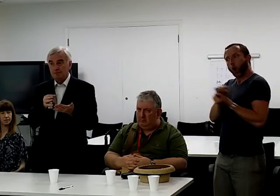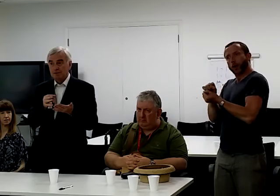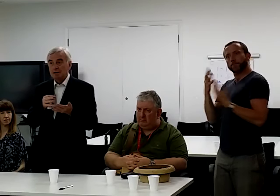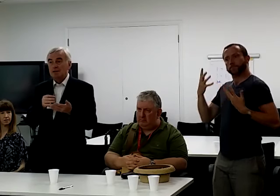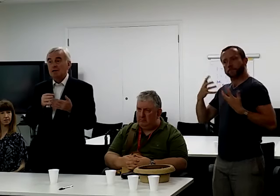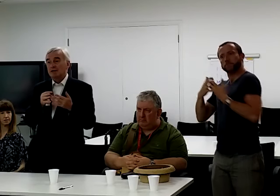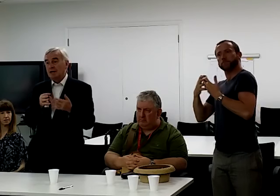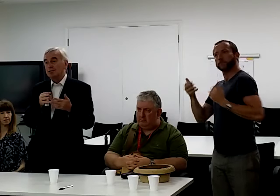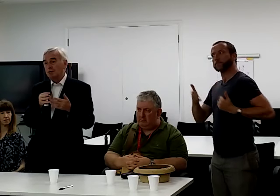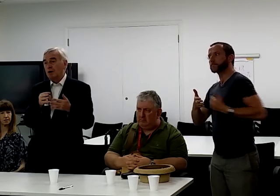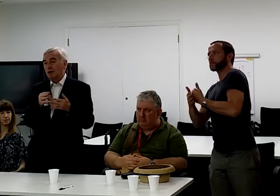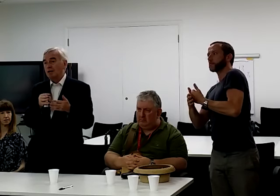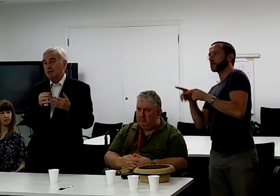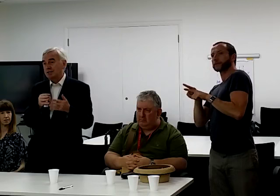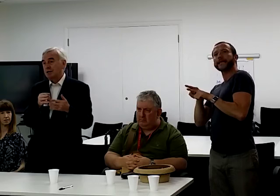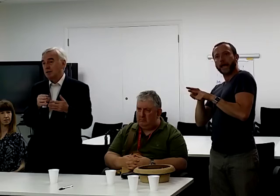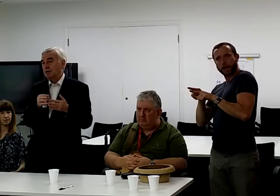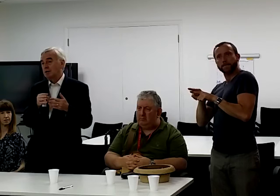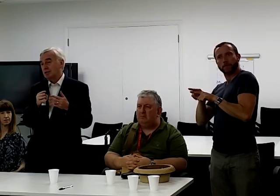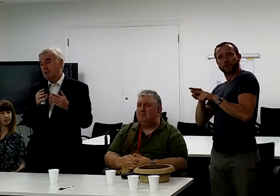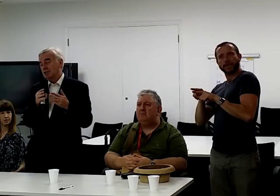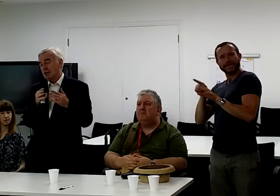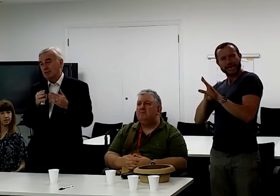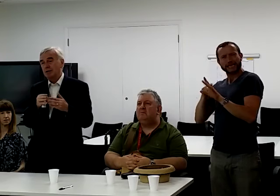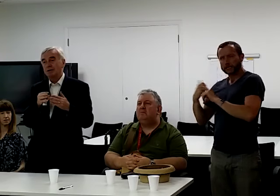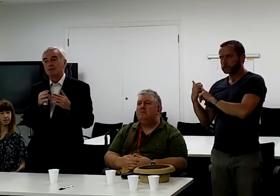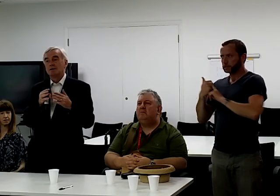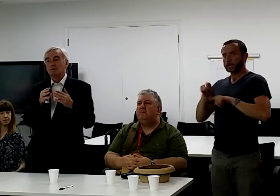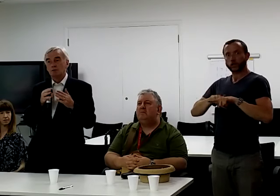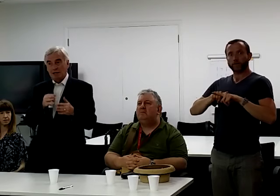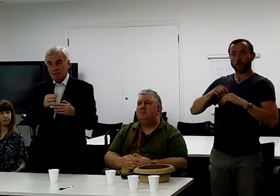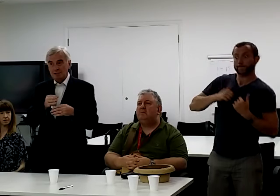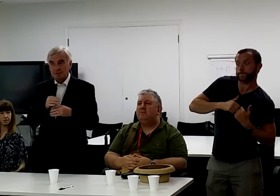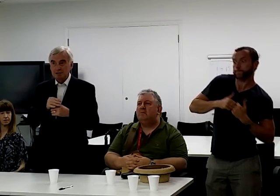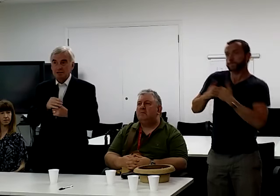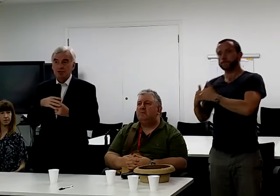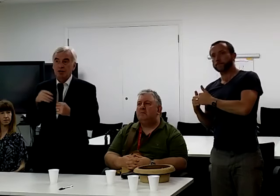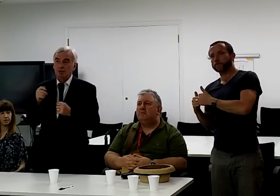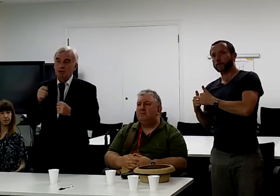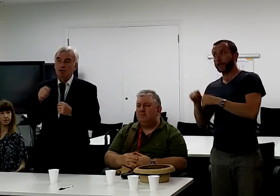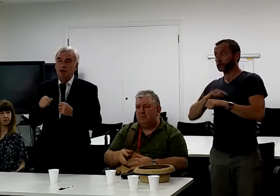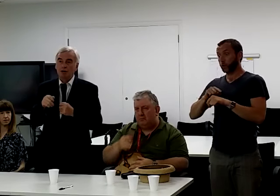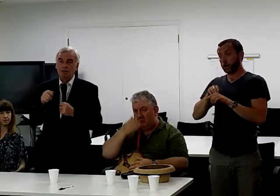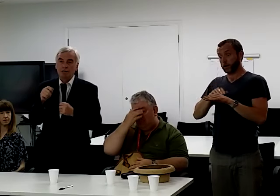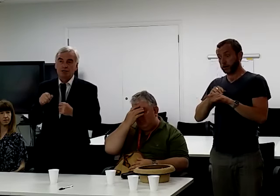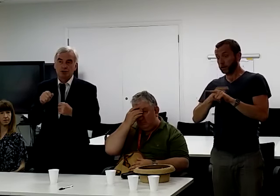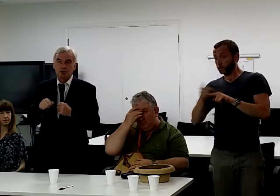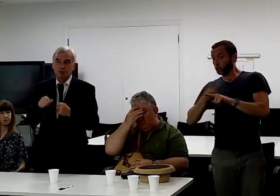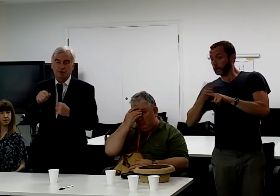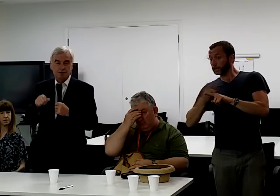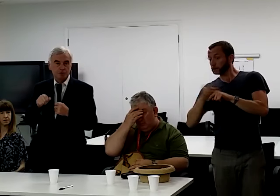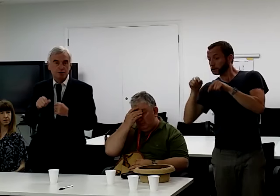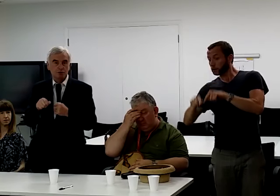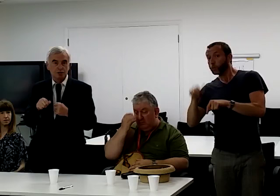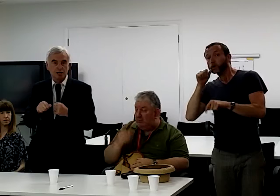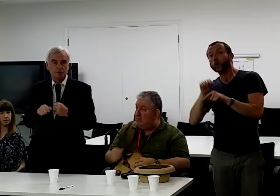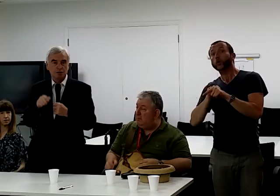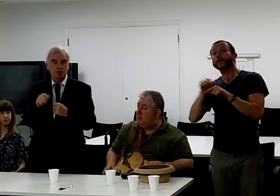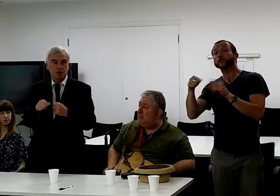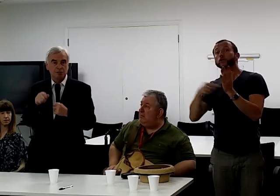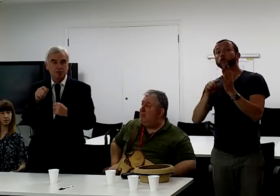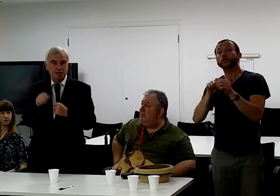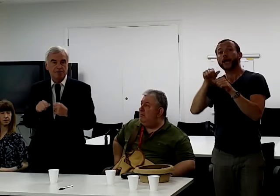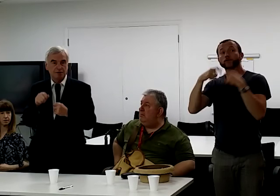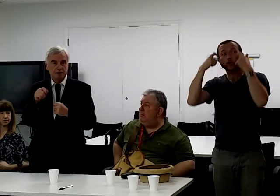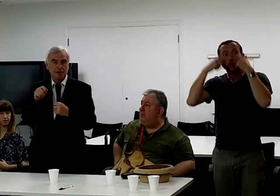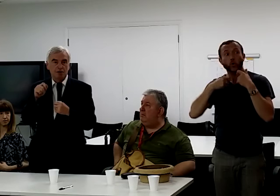solidarity too. Absolutely. And that's why in these coming weeks, we'll know next Tuesday after the court